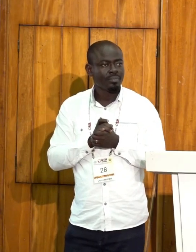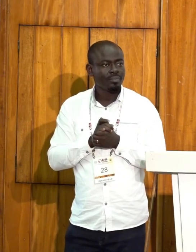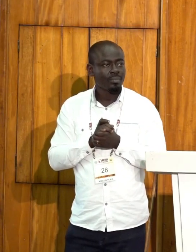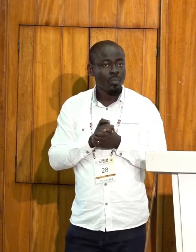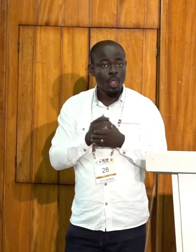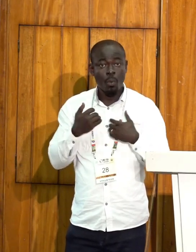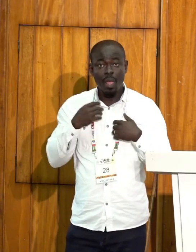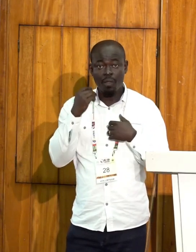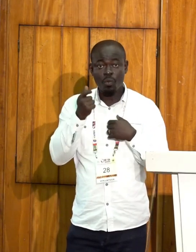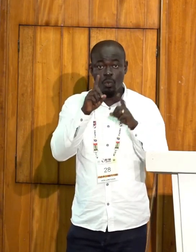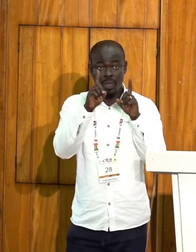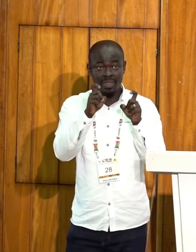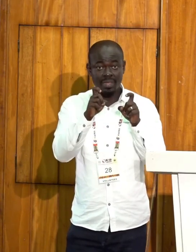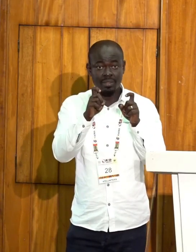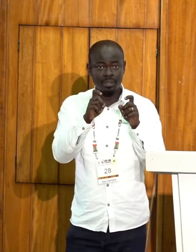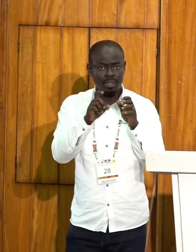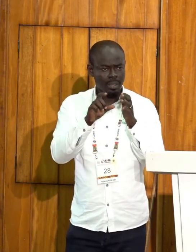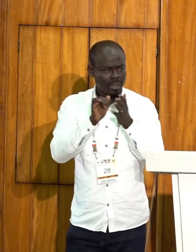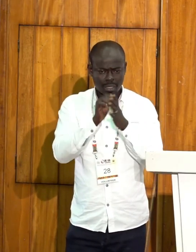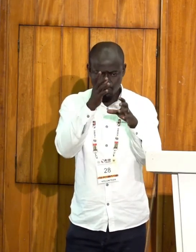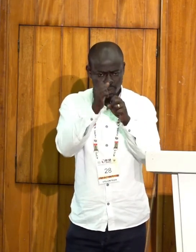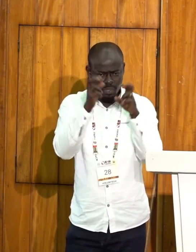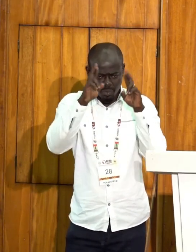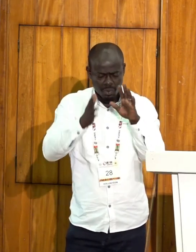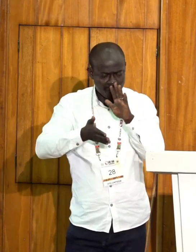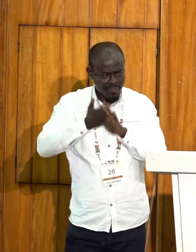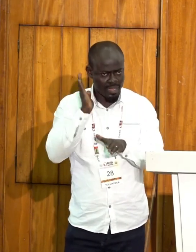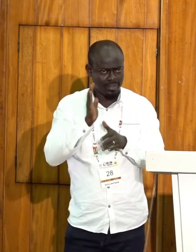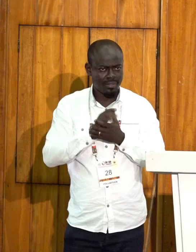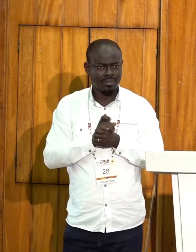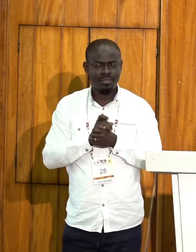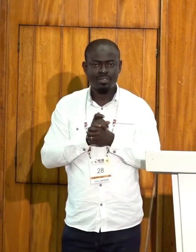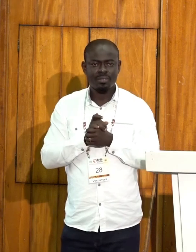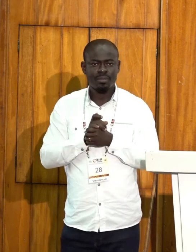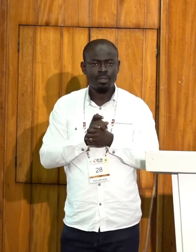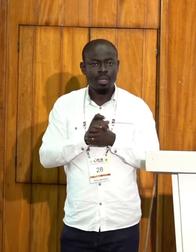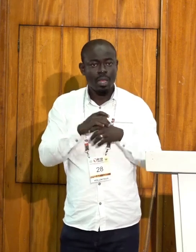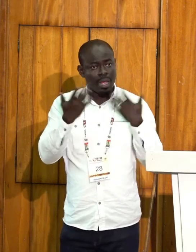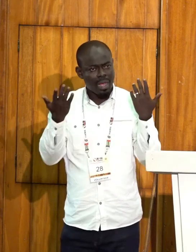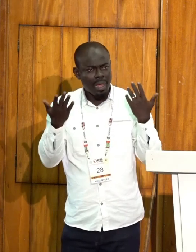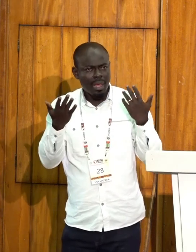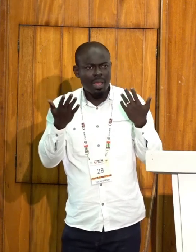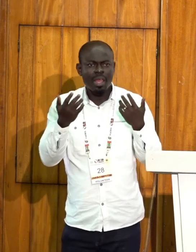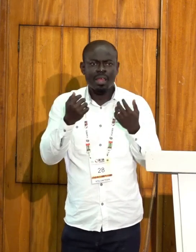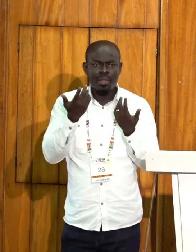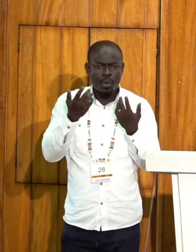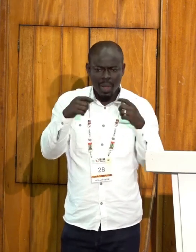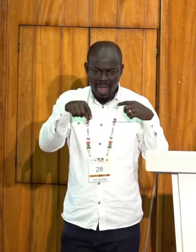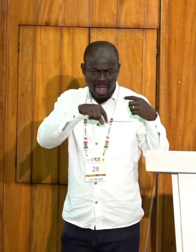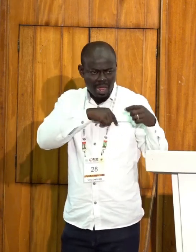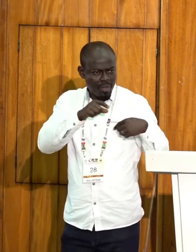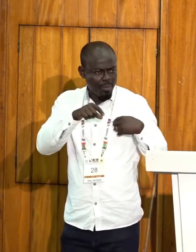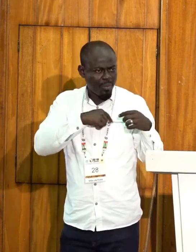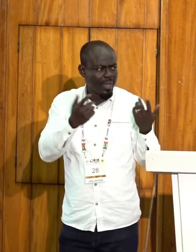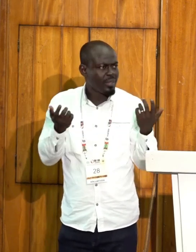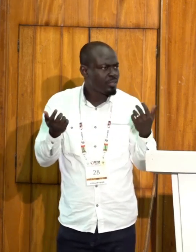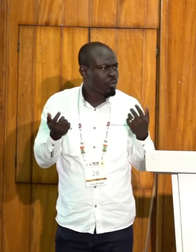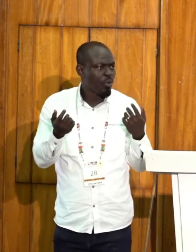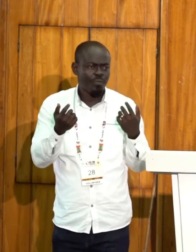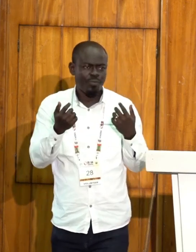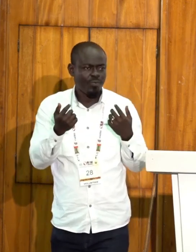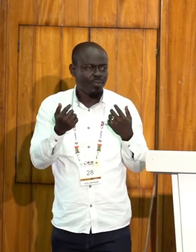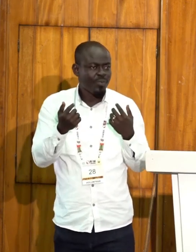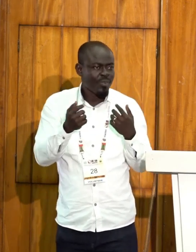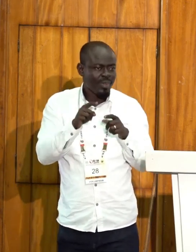quick tests, where you got results very quickly. And there were arguments of cross-reactivity, that in fact there were people who